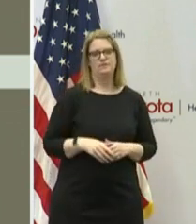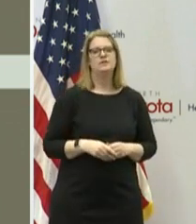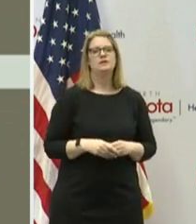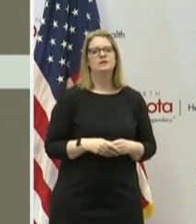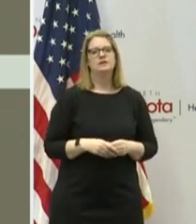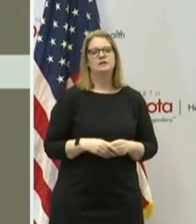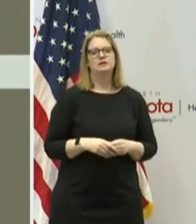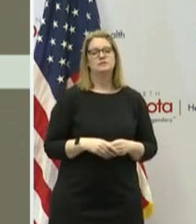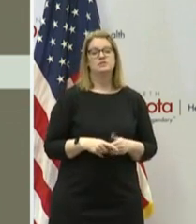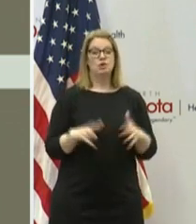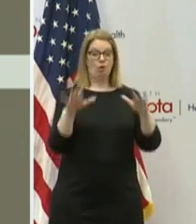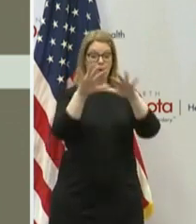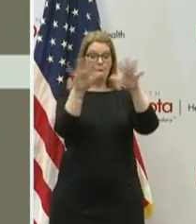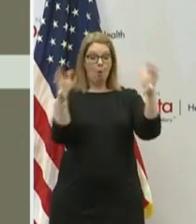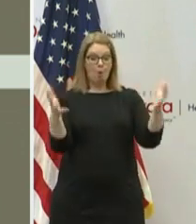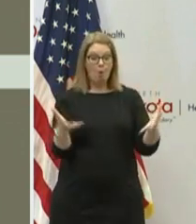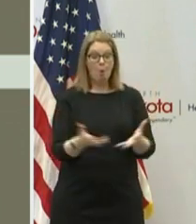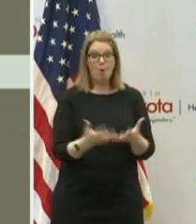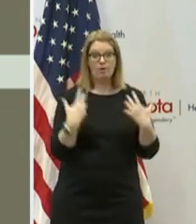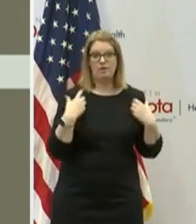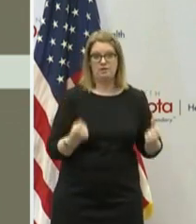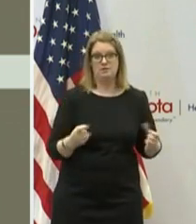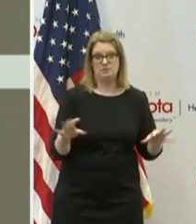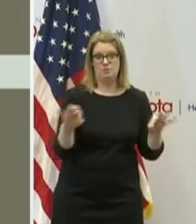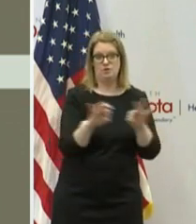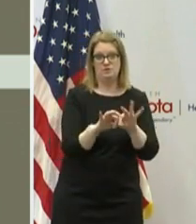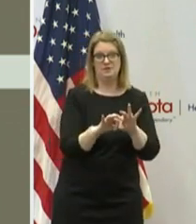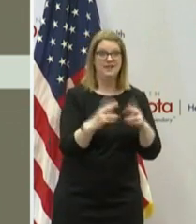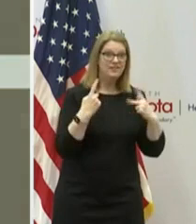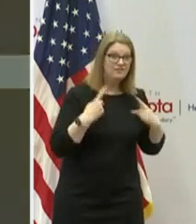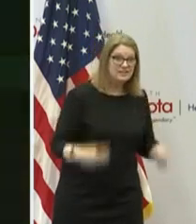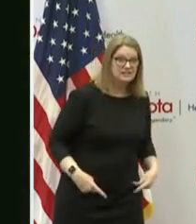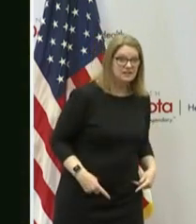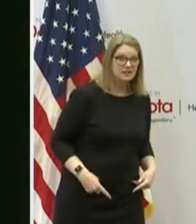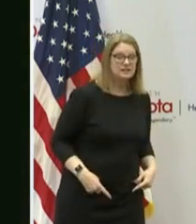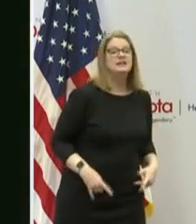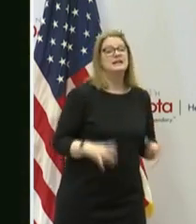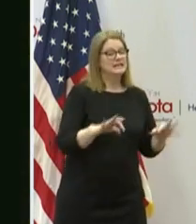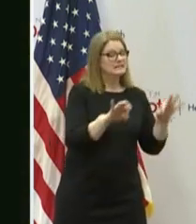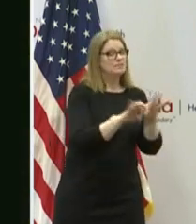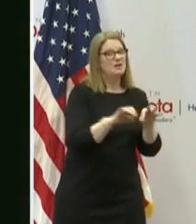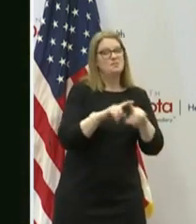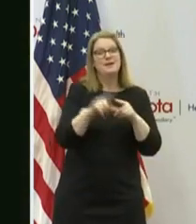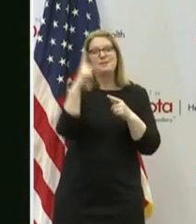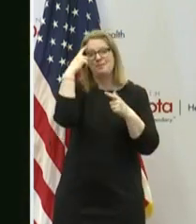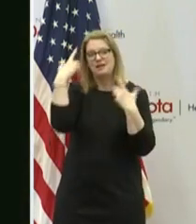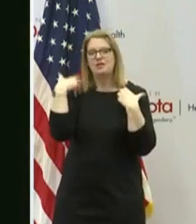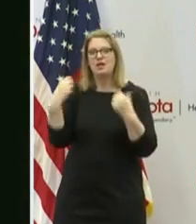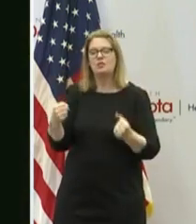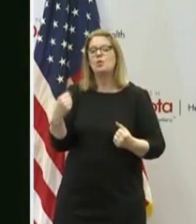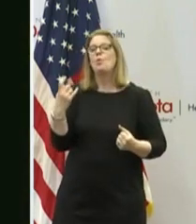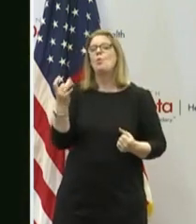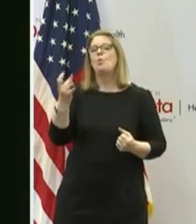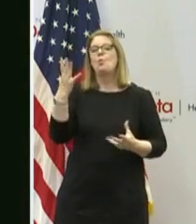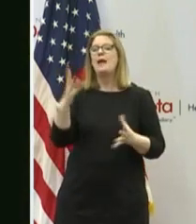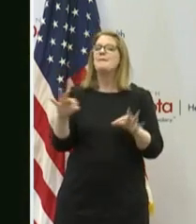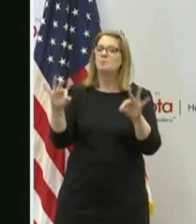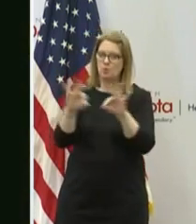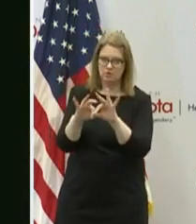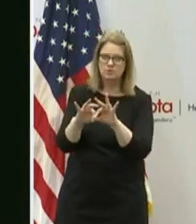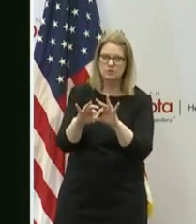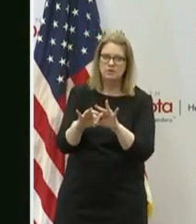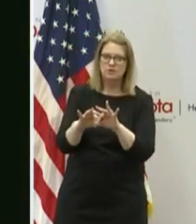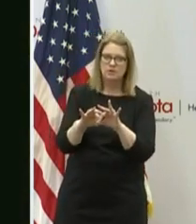Your whole health matters, not just your physical health, but your mental health and all the other challenges you might be facing during this crisis. So